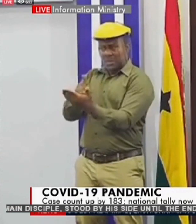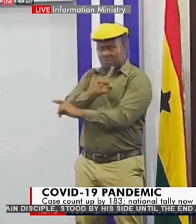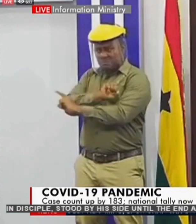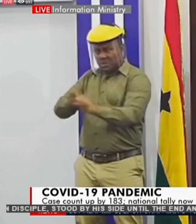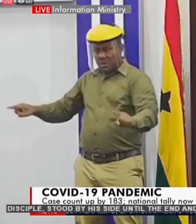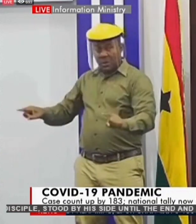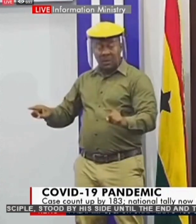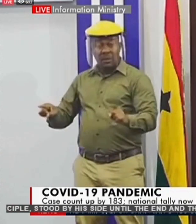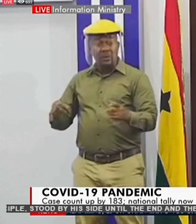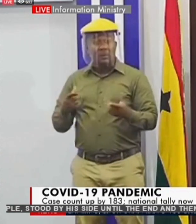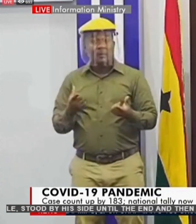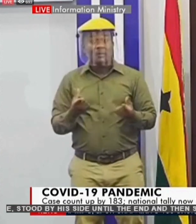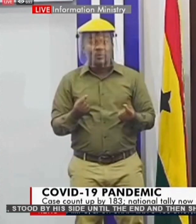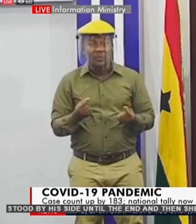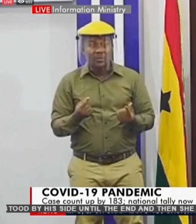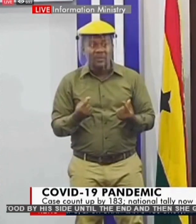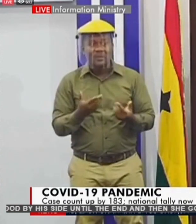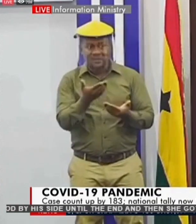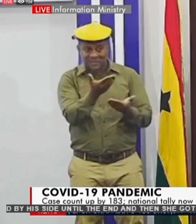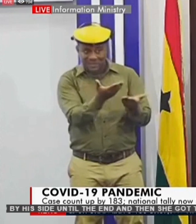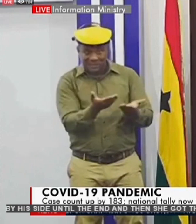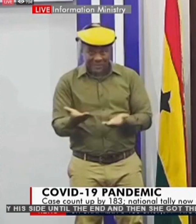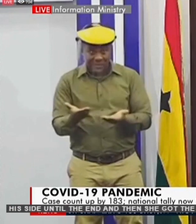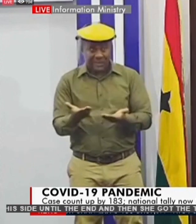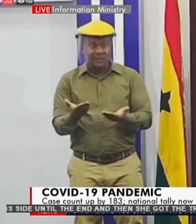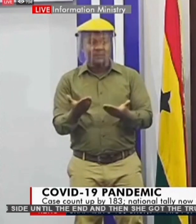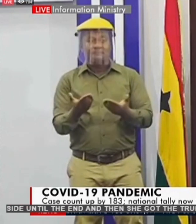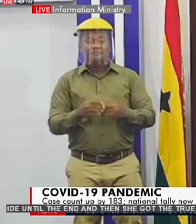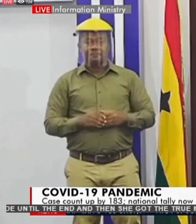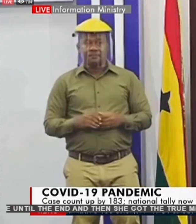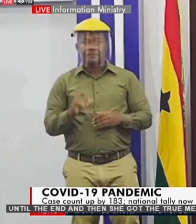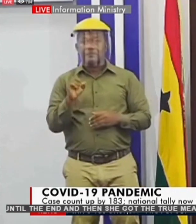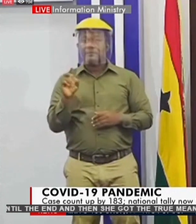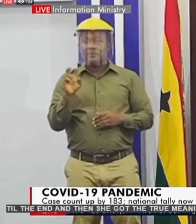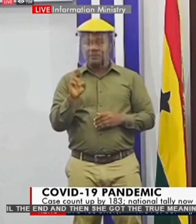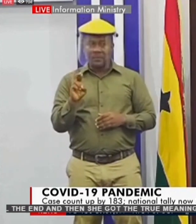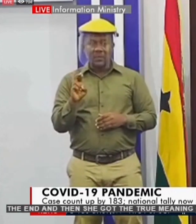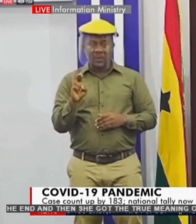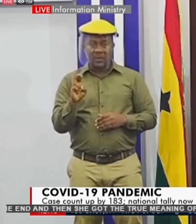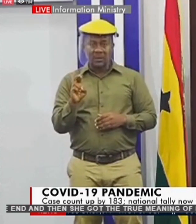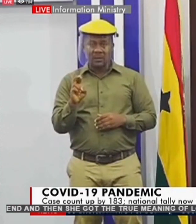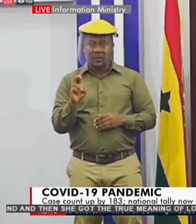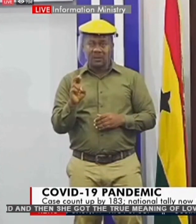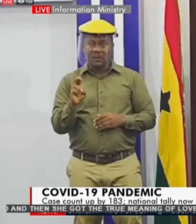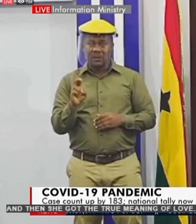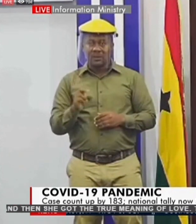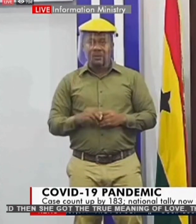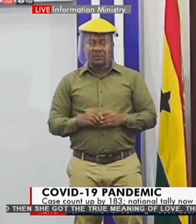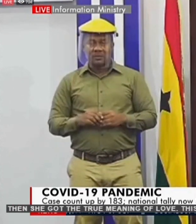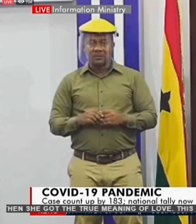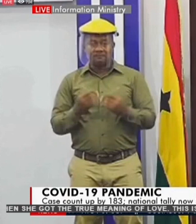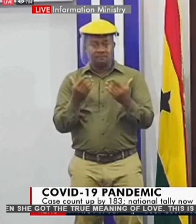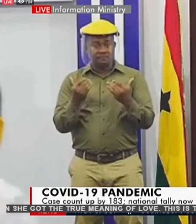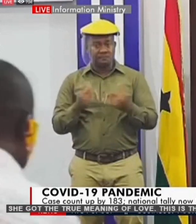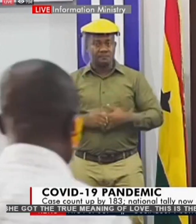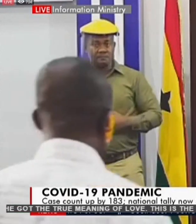deal with the worrying development of stigma. Dr. Wiafi Akintimbrenya, you may take the podium.